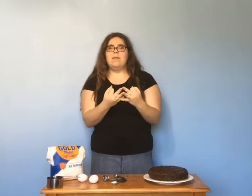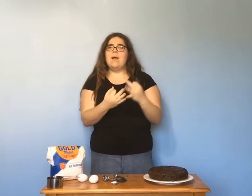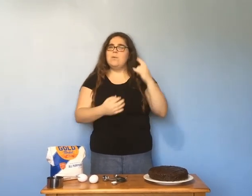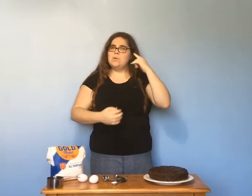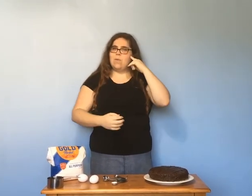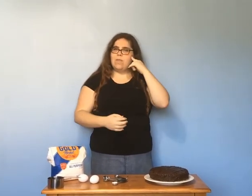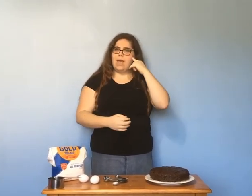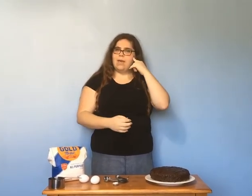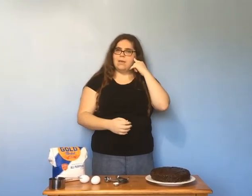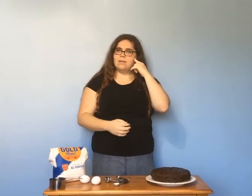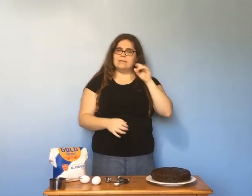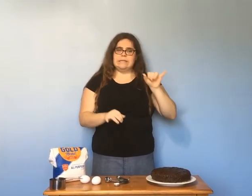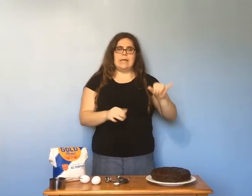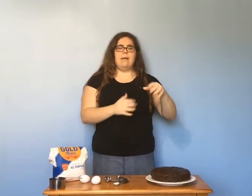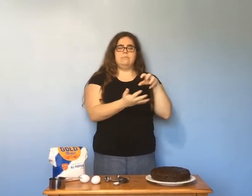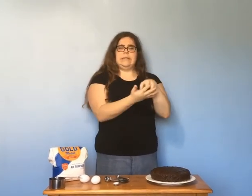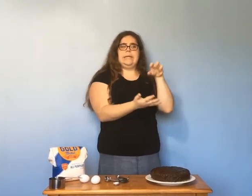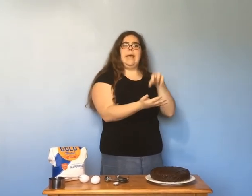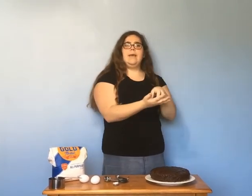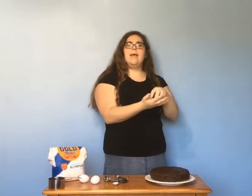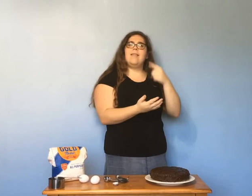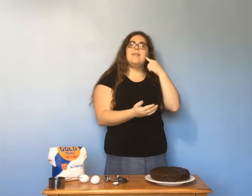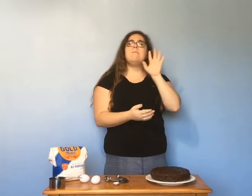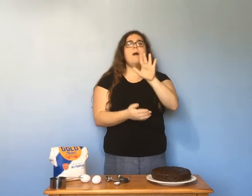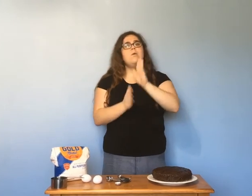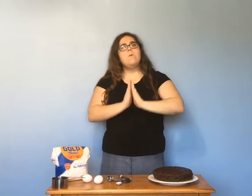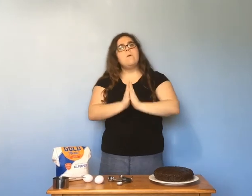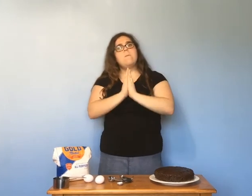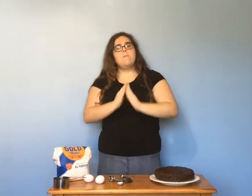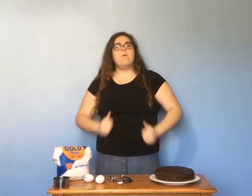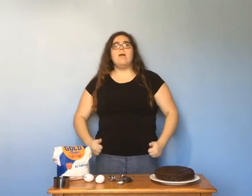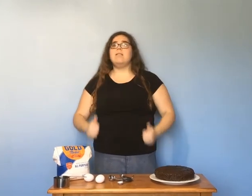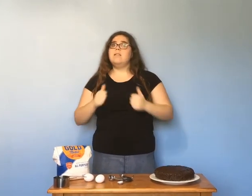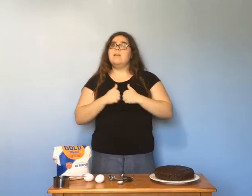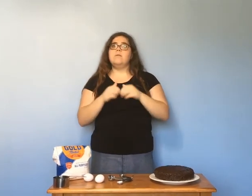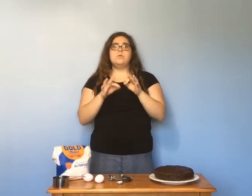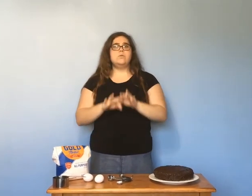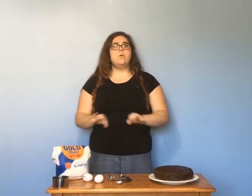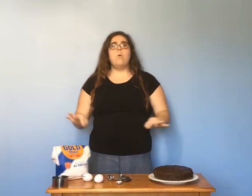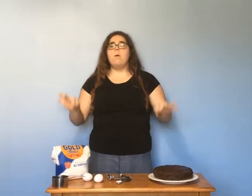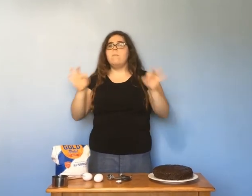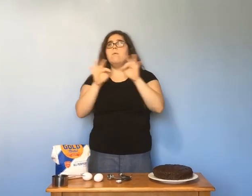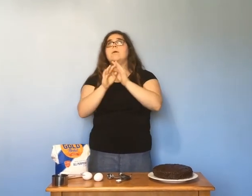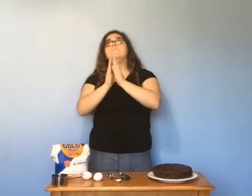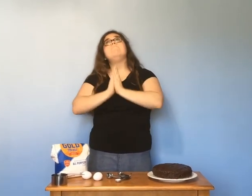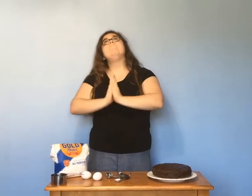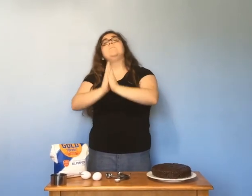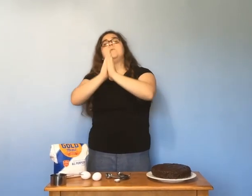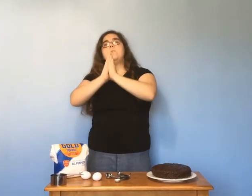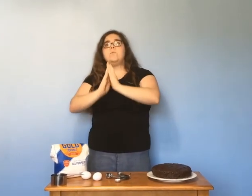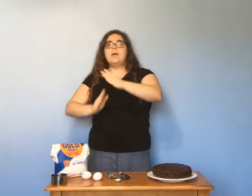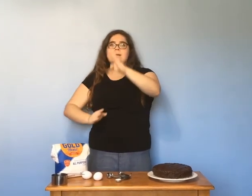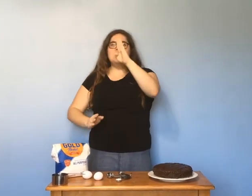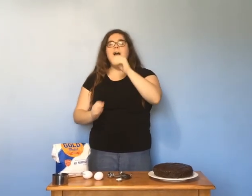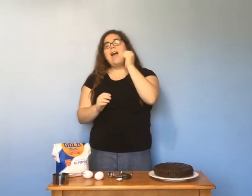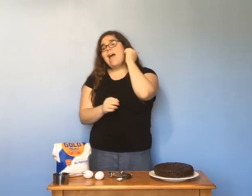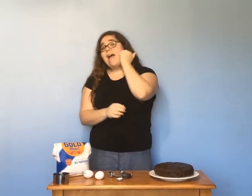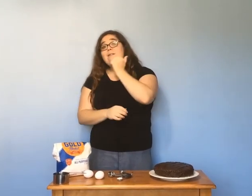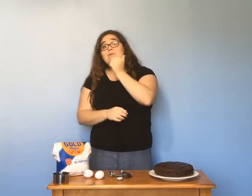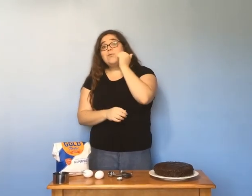family. And I want you to think about these ingredients and think about your prayer life that is so important that you, even